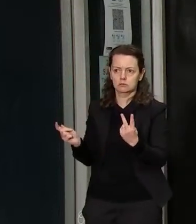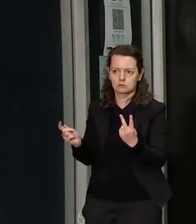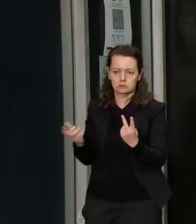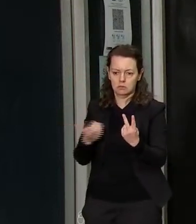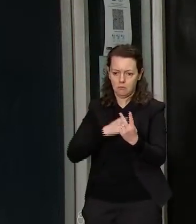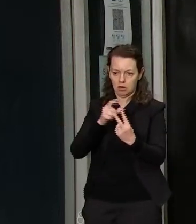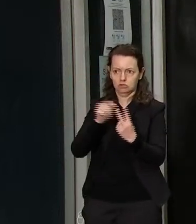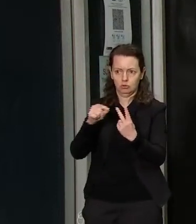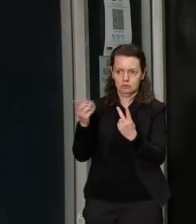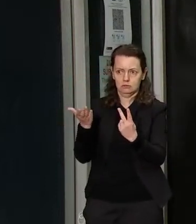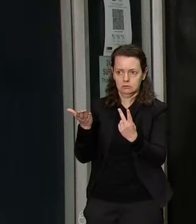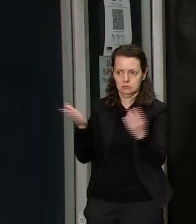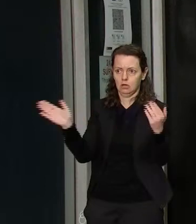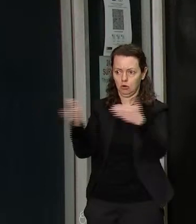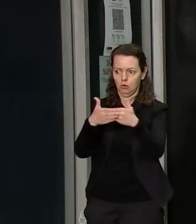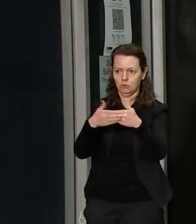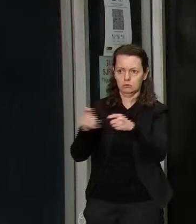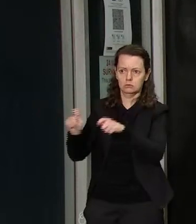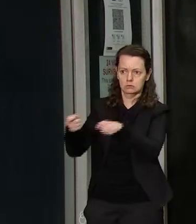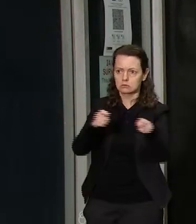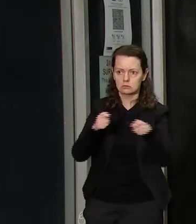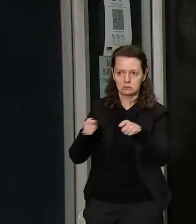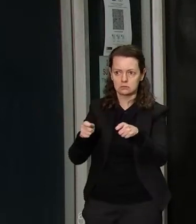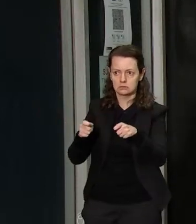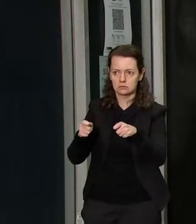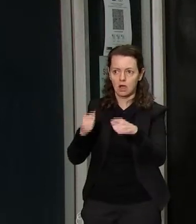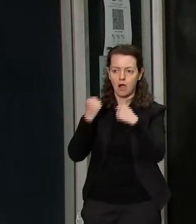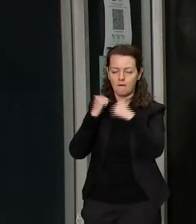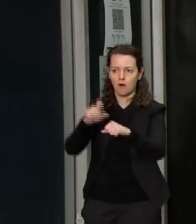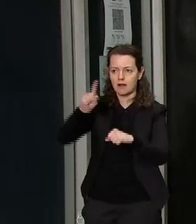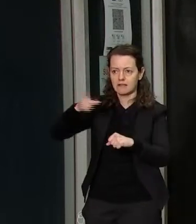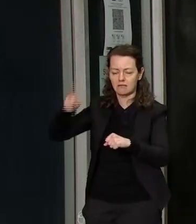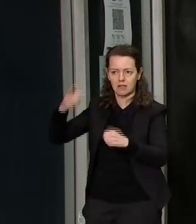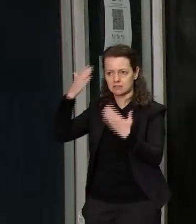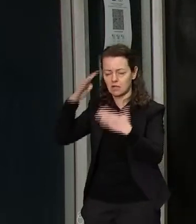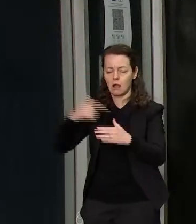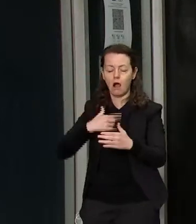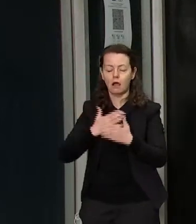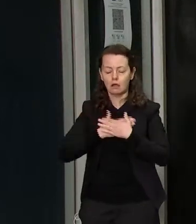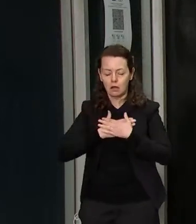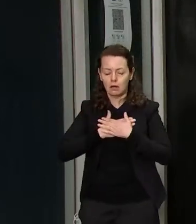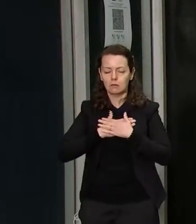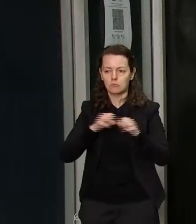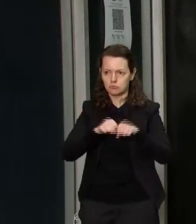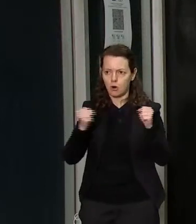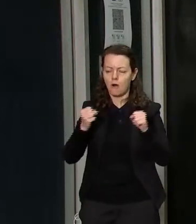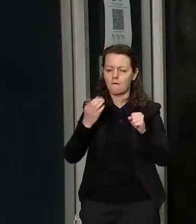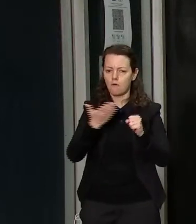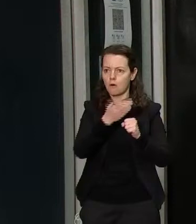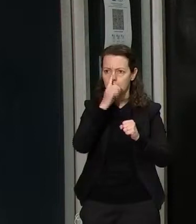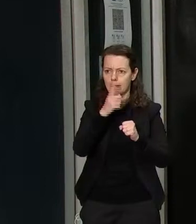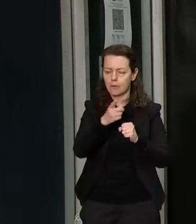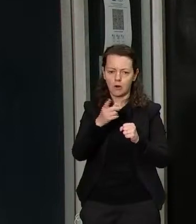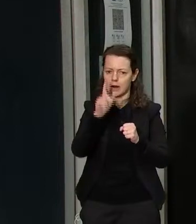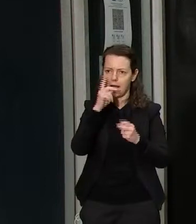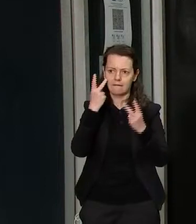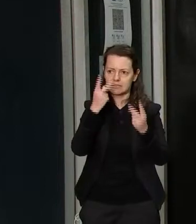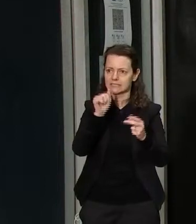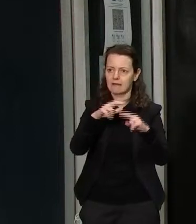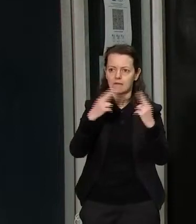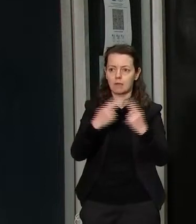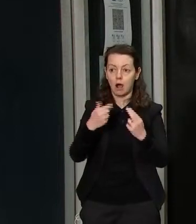you cannot but feel great sympathy for people's individual struggles. It weighs on me each and every